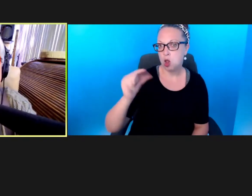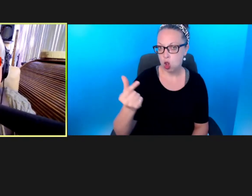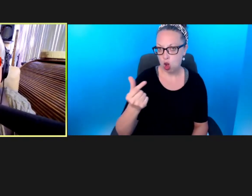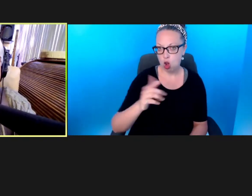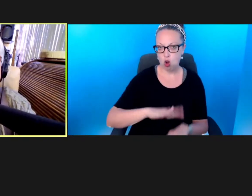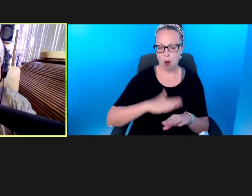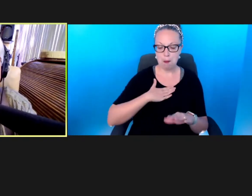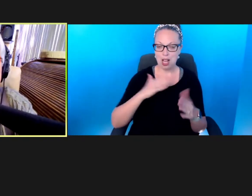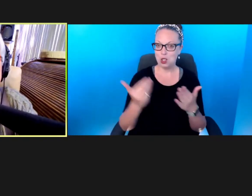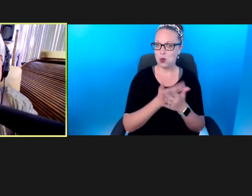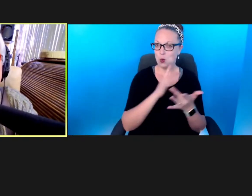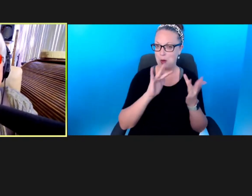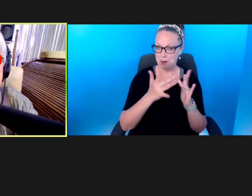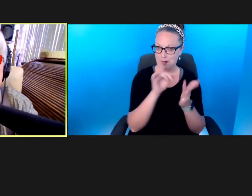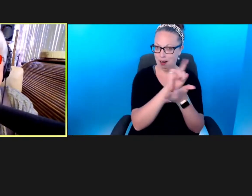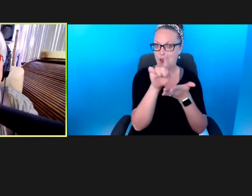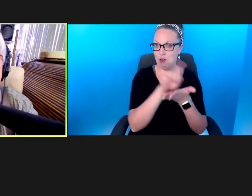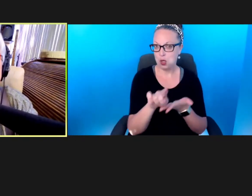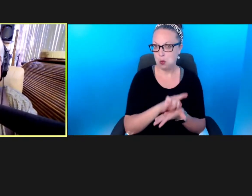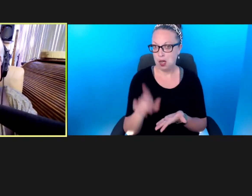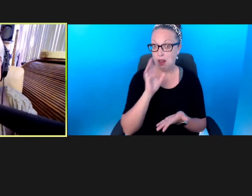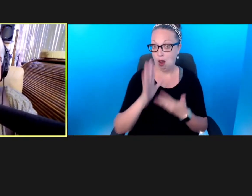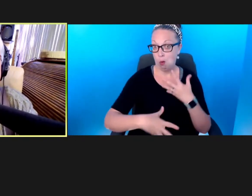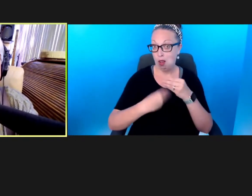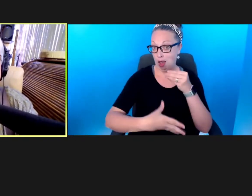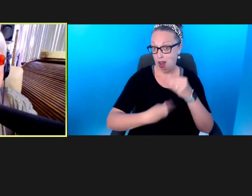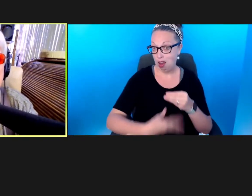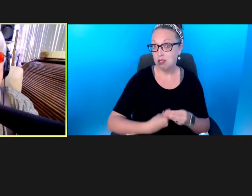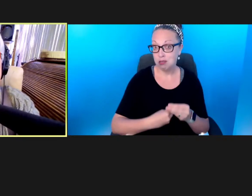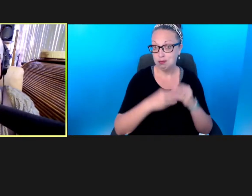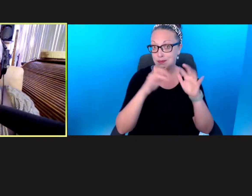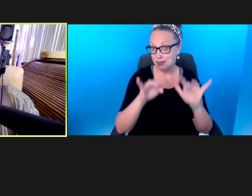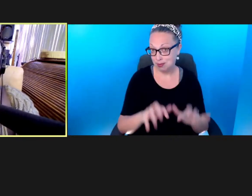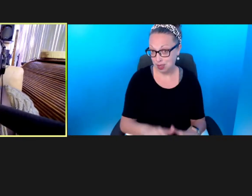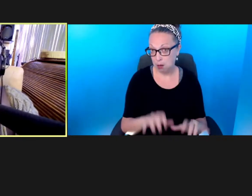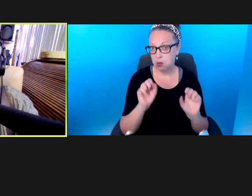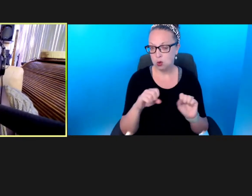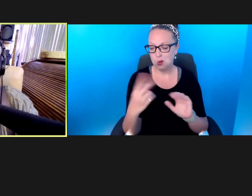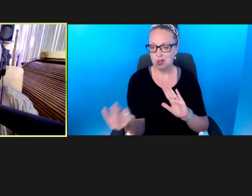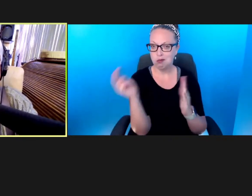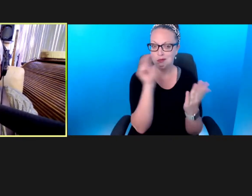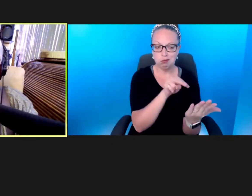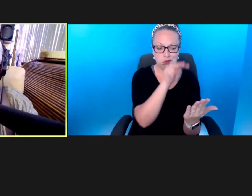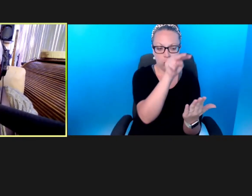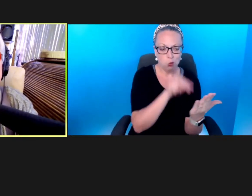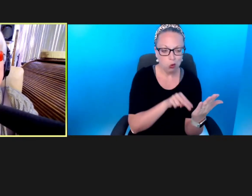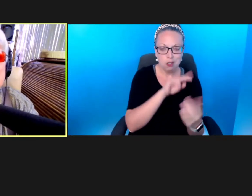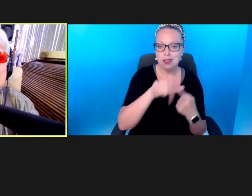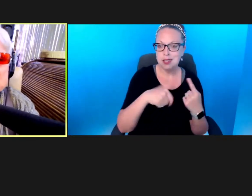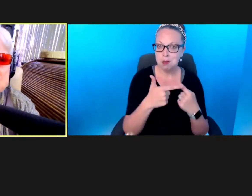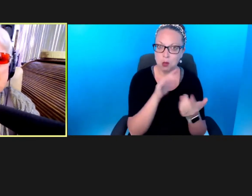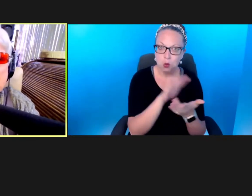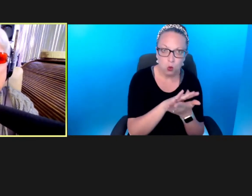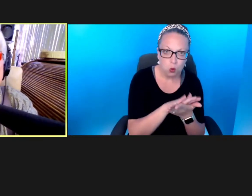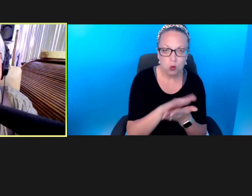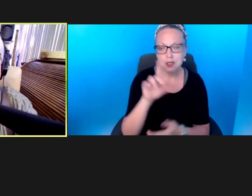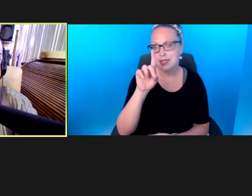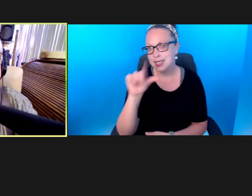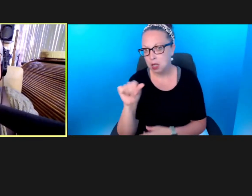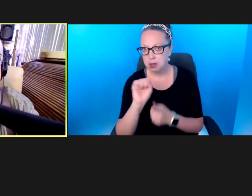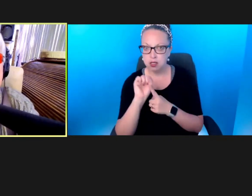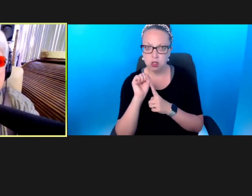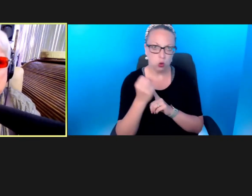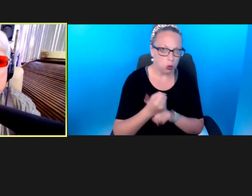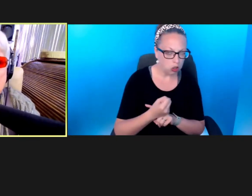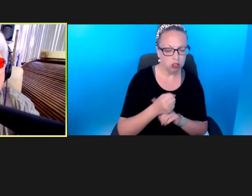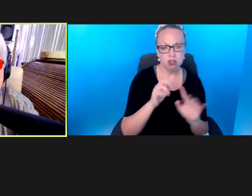every week I add something to it. So you can go back and read about schools and disabling conditions and the